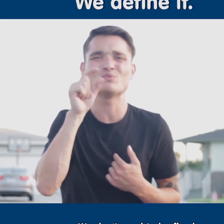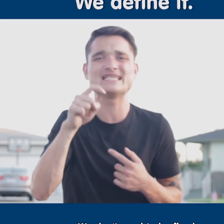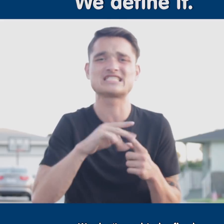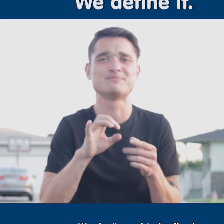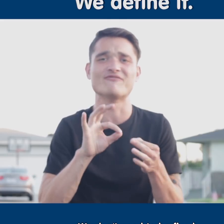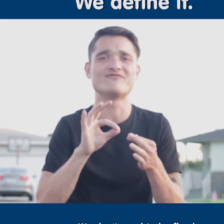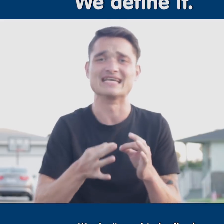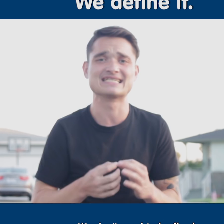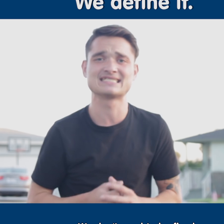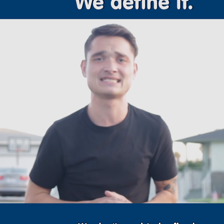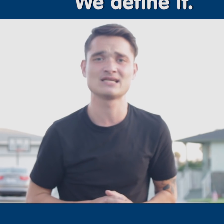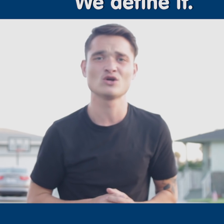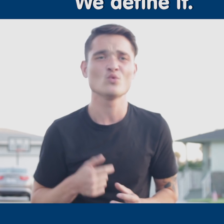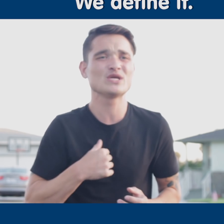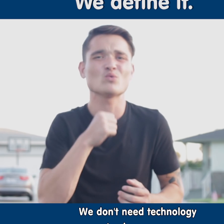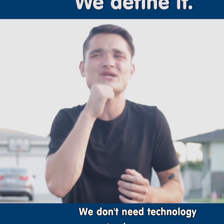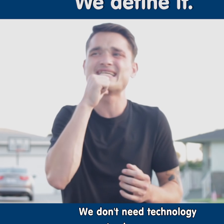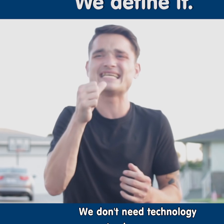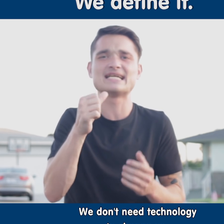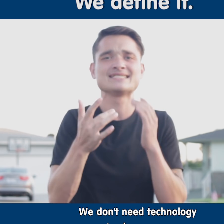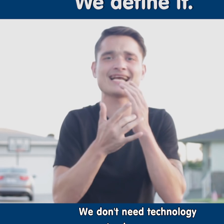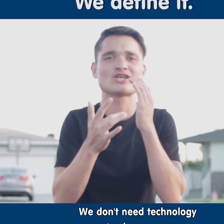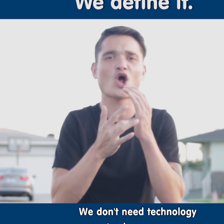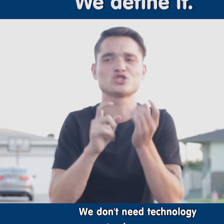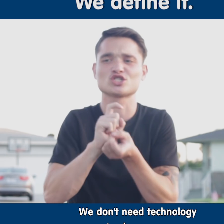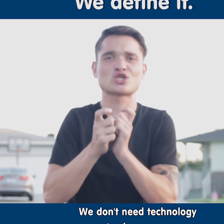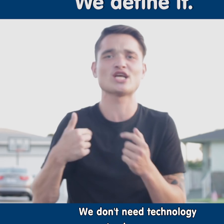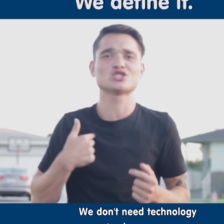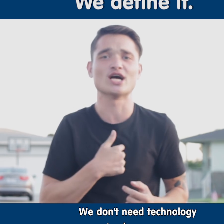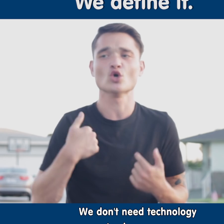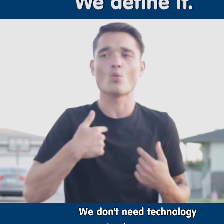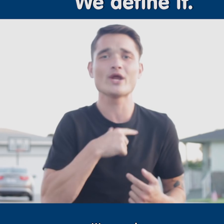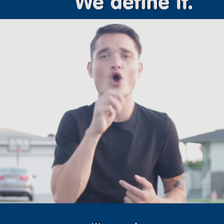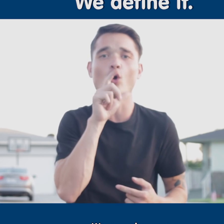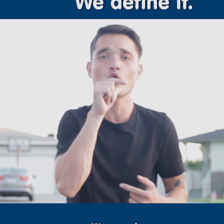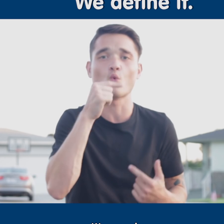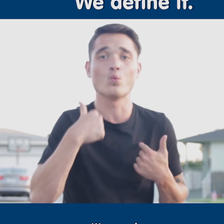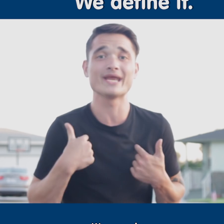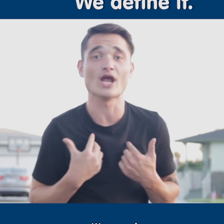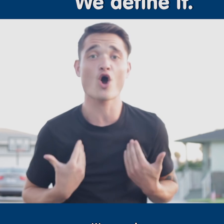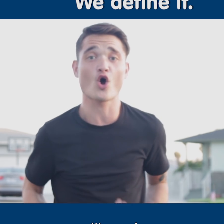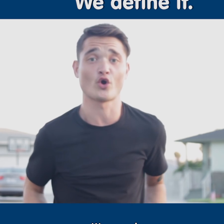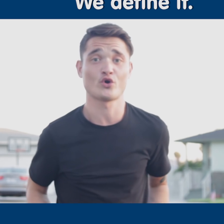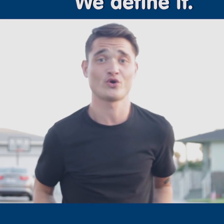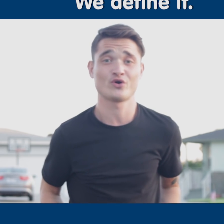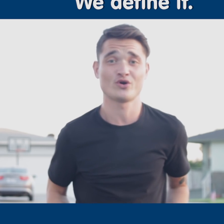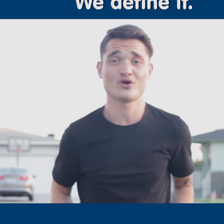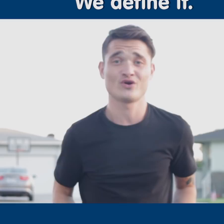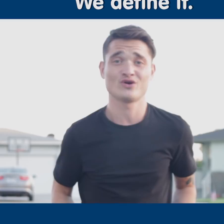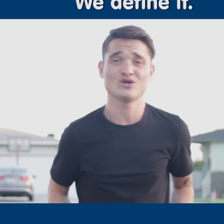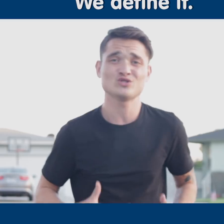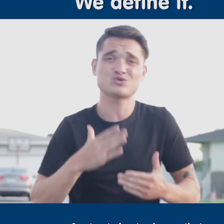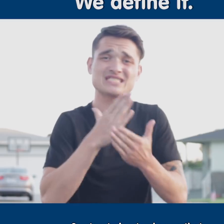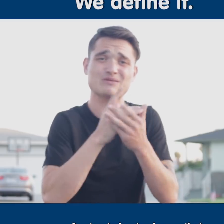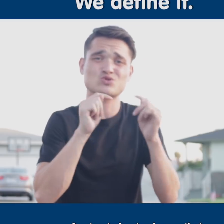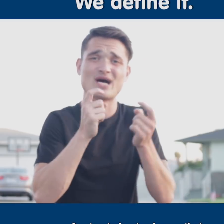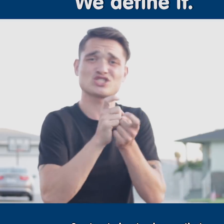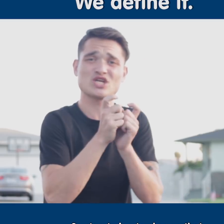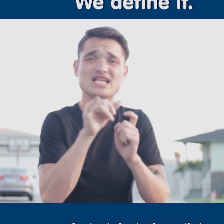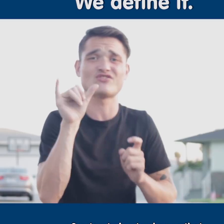to be fixed. We don't need technology to change us. We are who we are. So stop trying to change that.